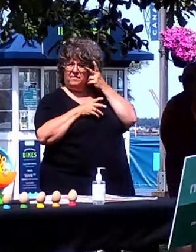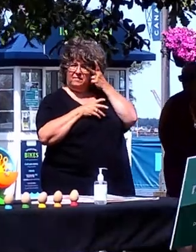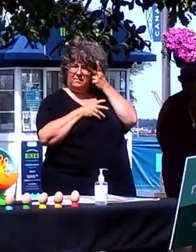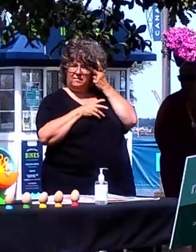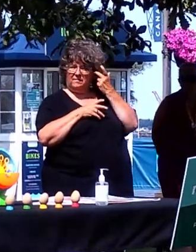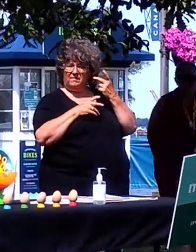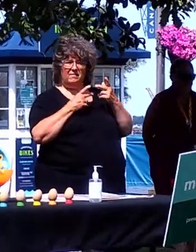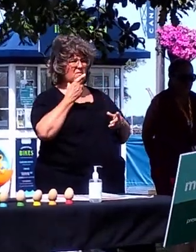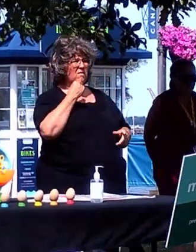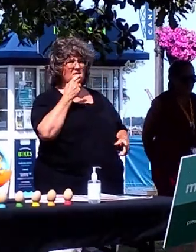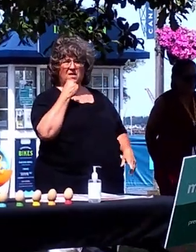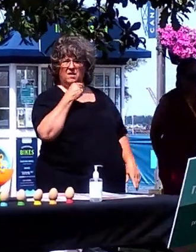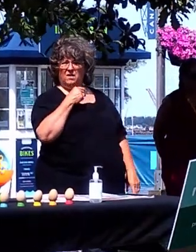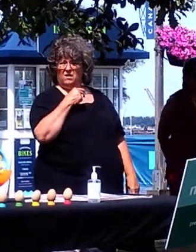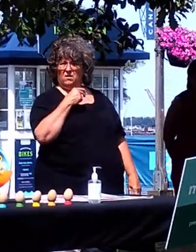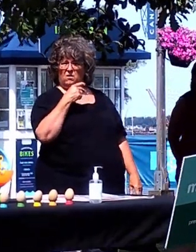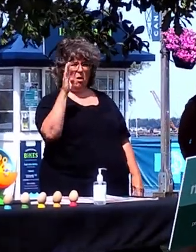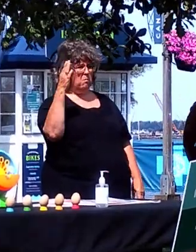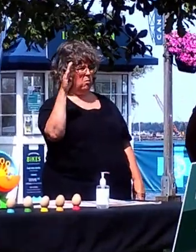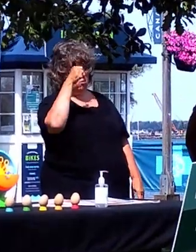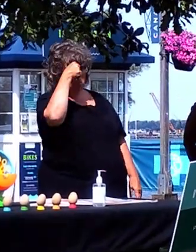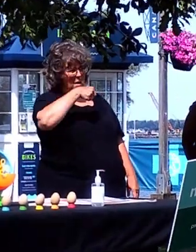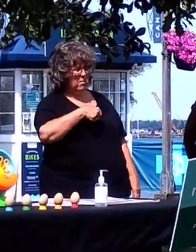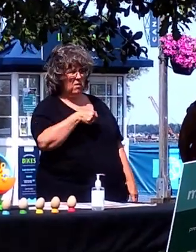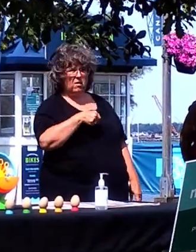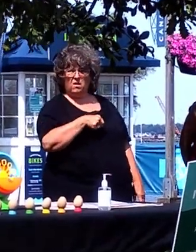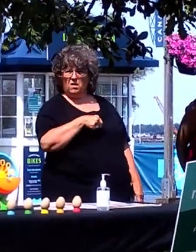about red and blue? Do you guys remember?